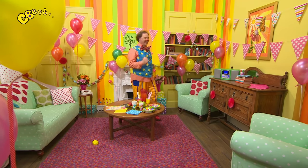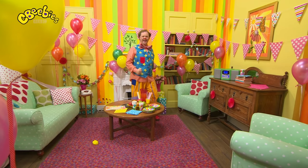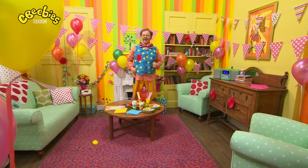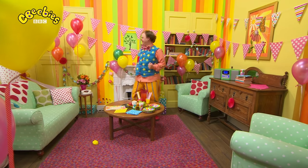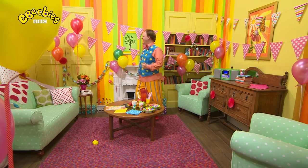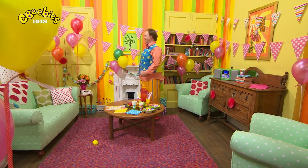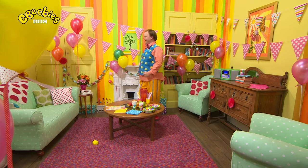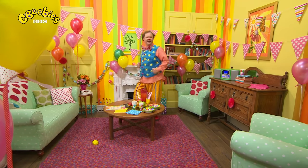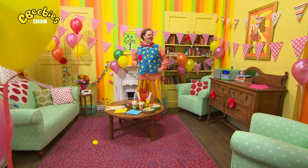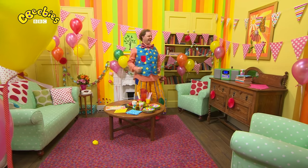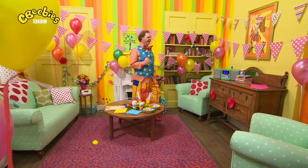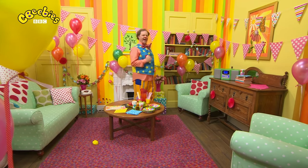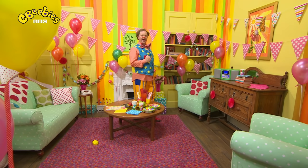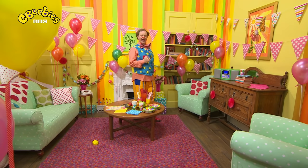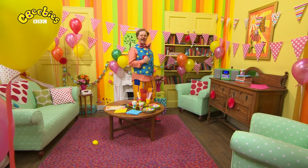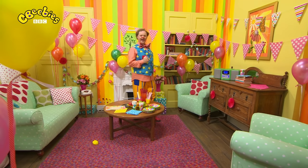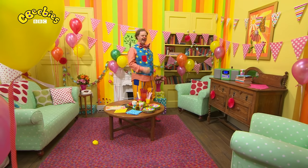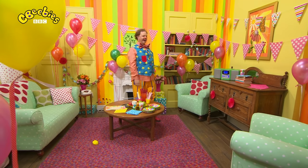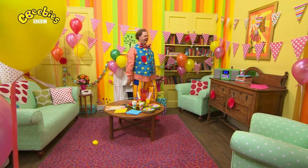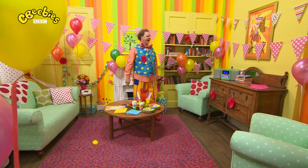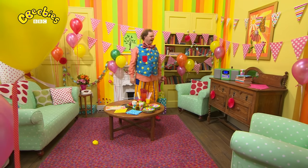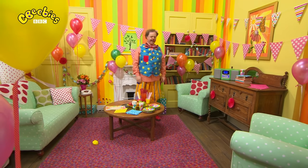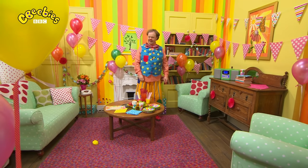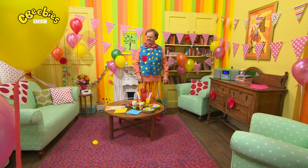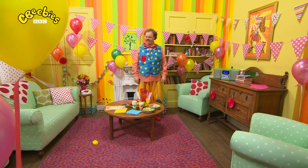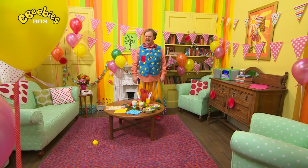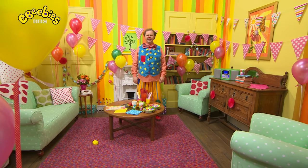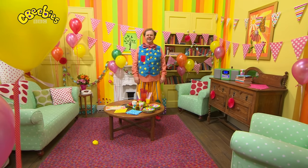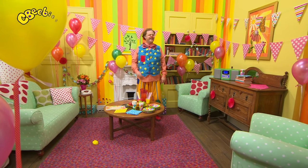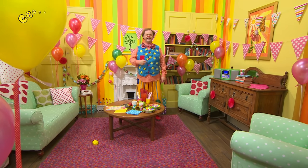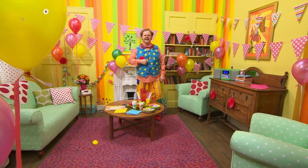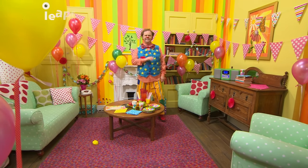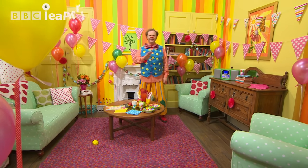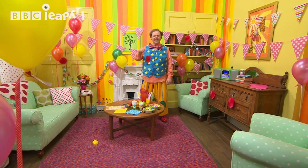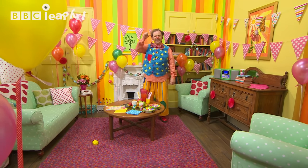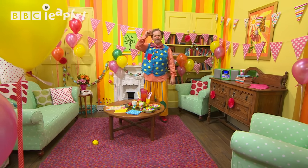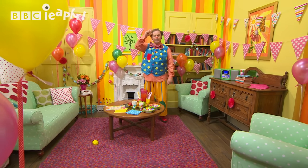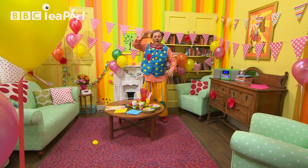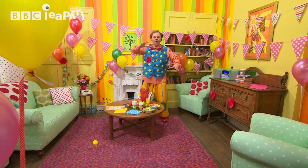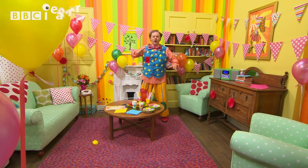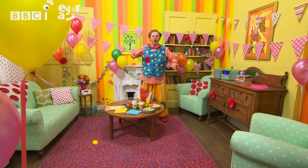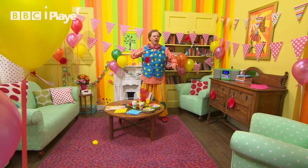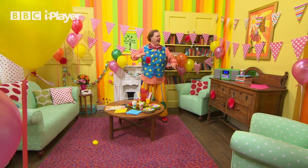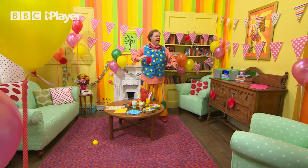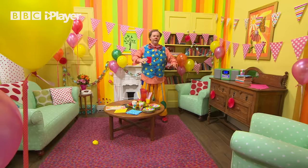but where's employee oh um i don't know hang